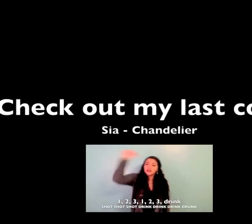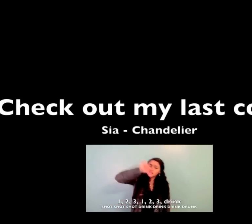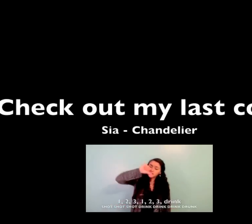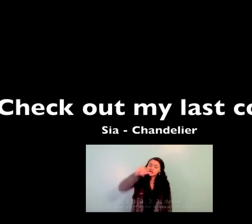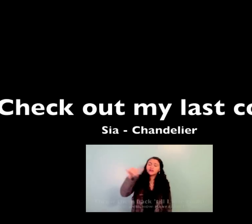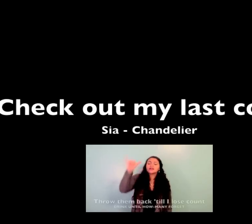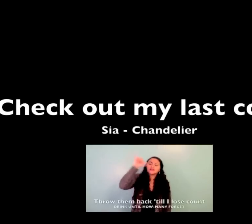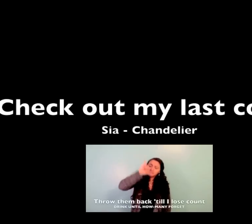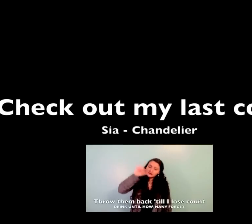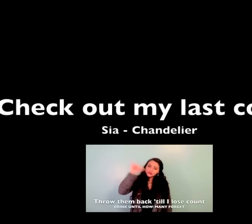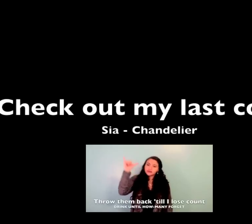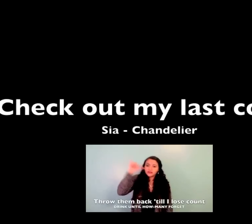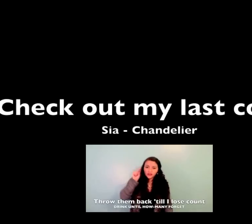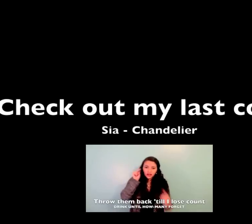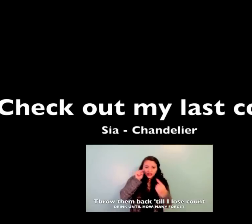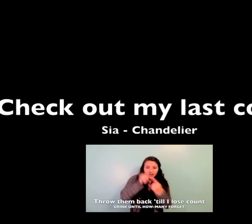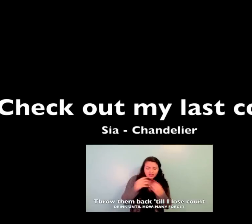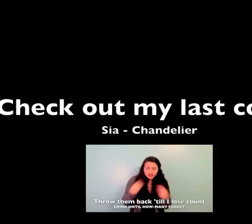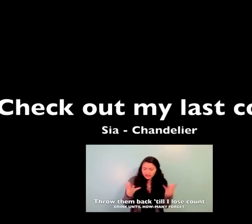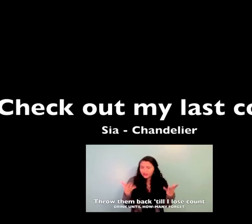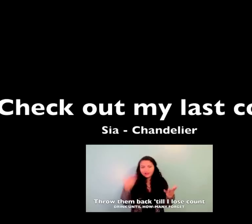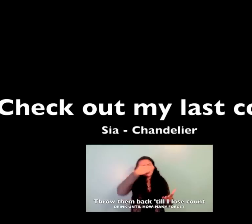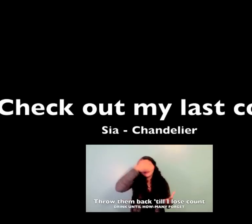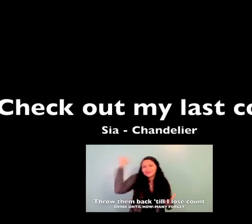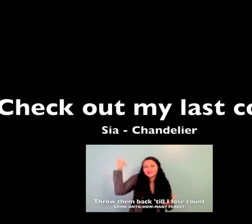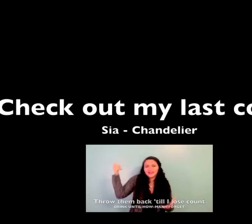three Turn back till I lose time